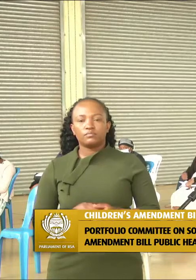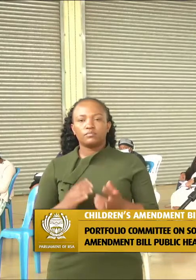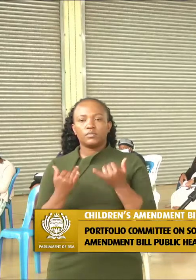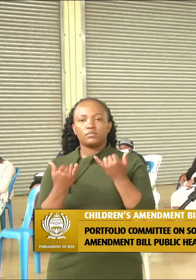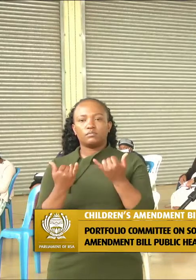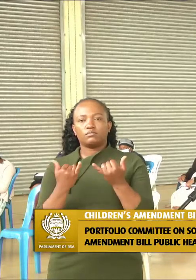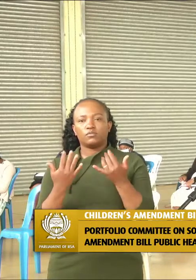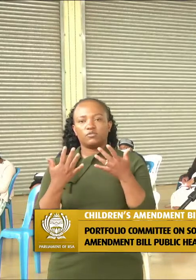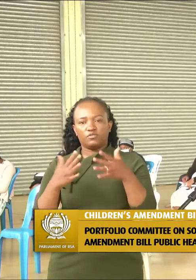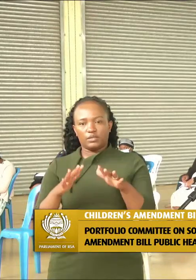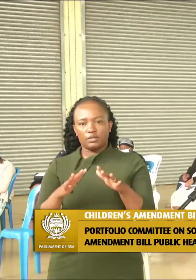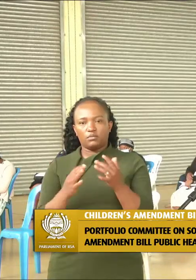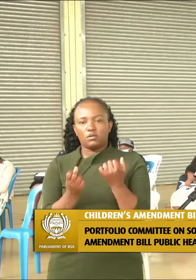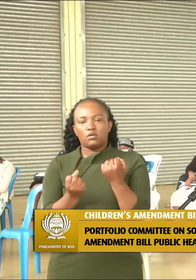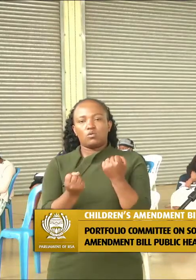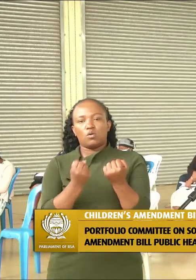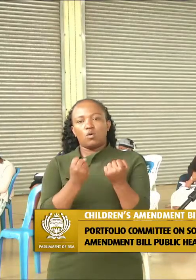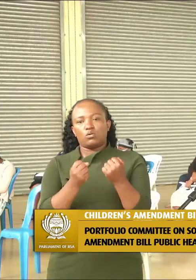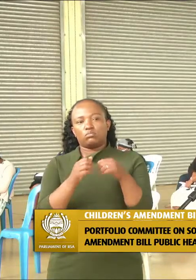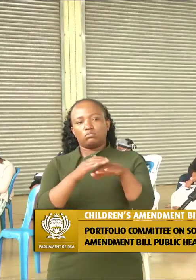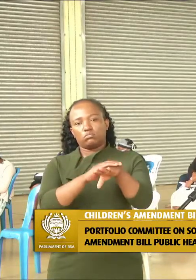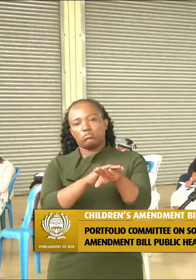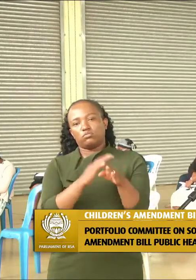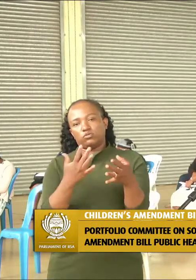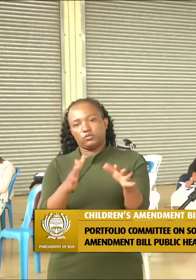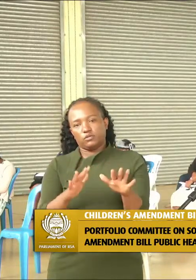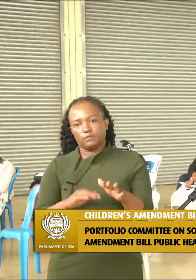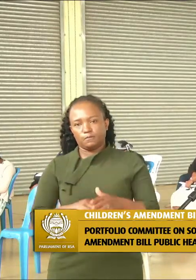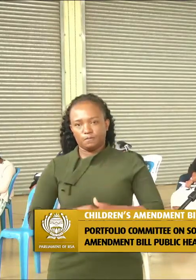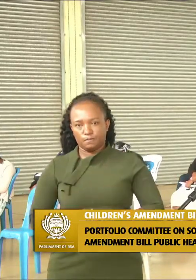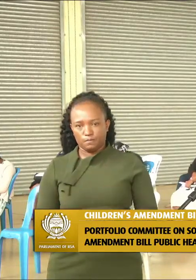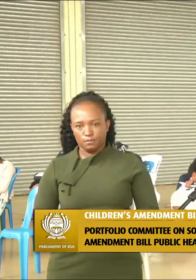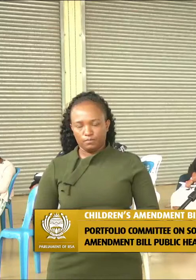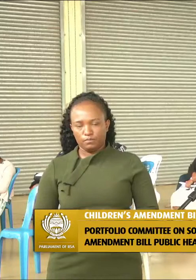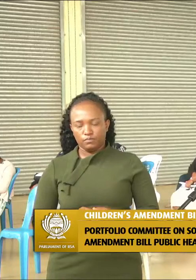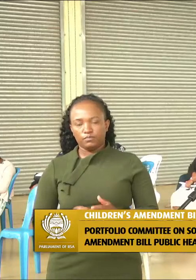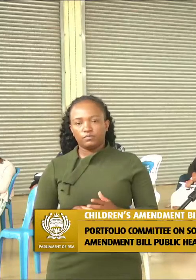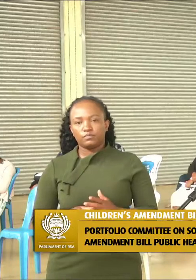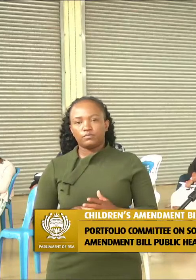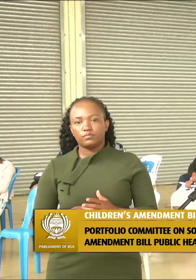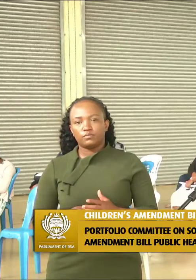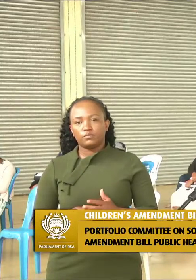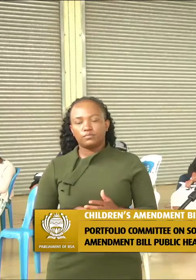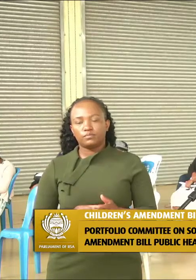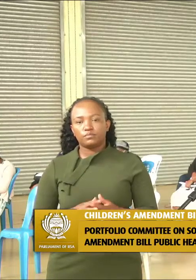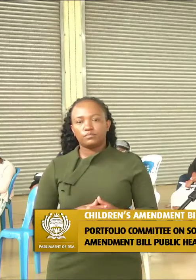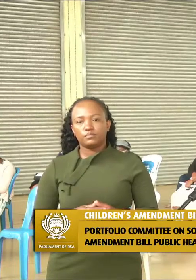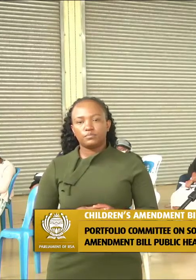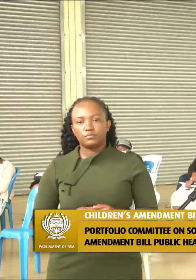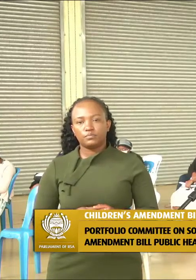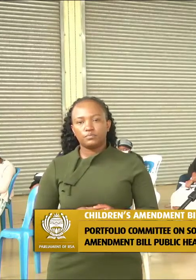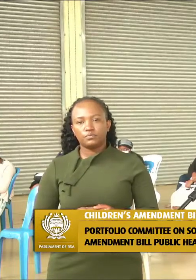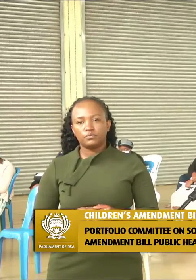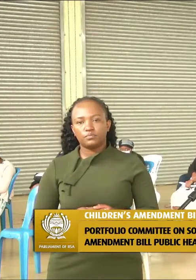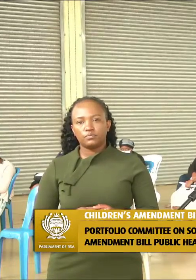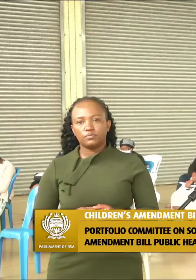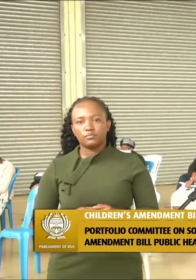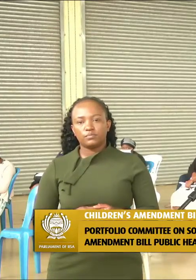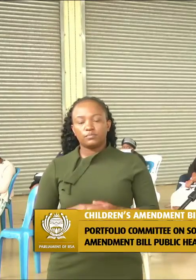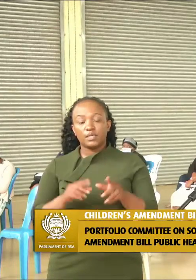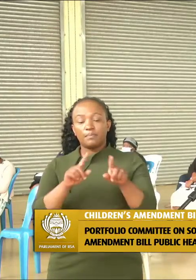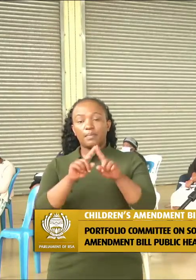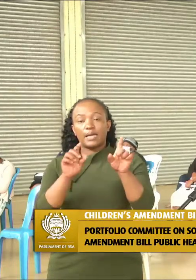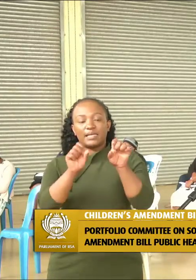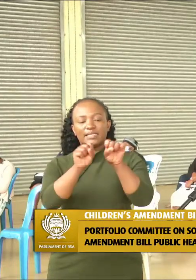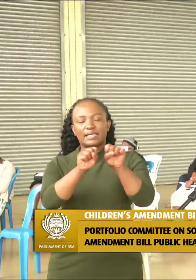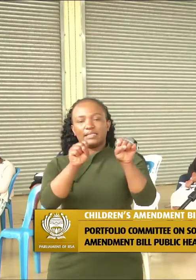ke sesifike estagini lapho kungenelela abathile ukuzixazululwe indaba. And the system still tells